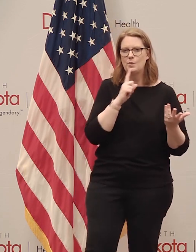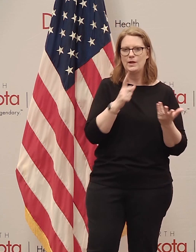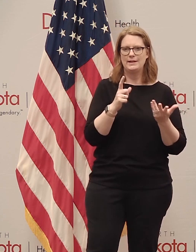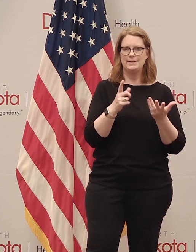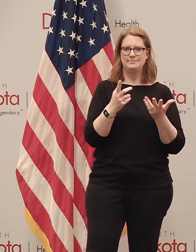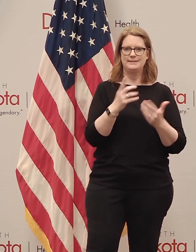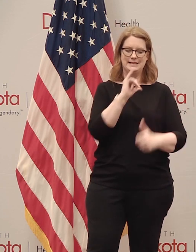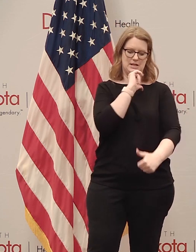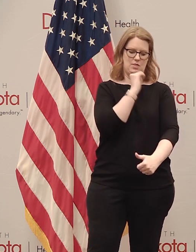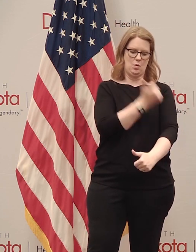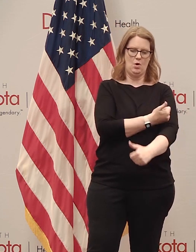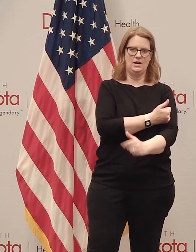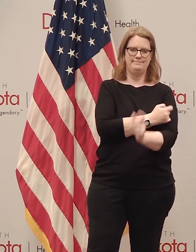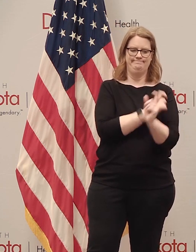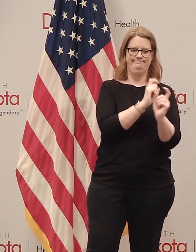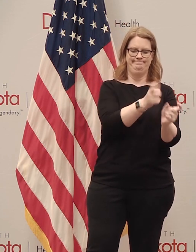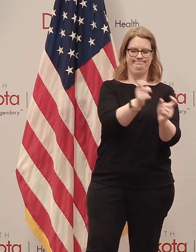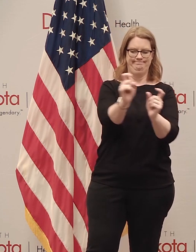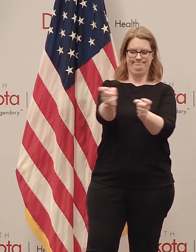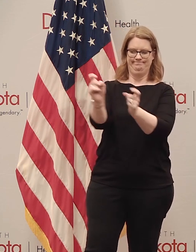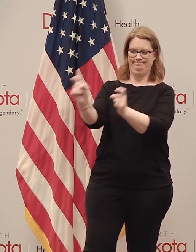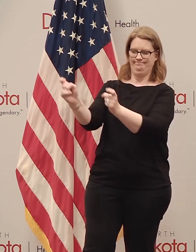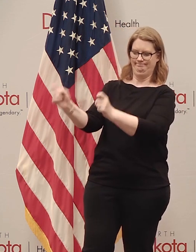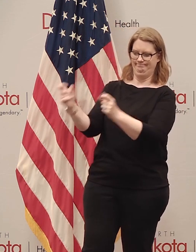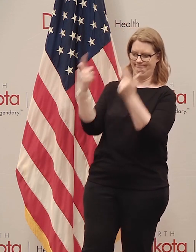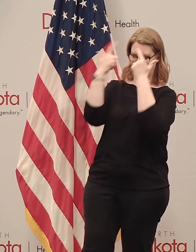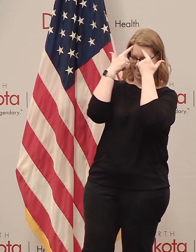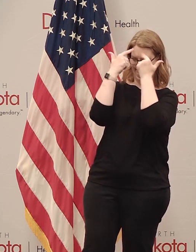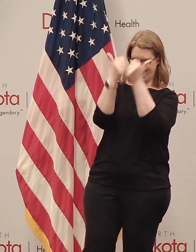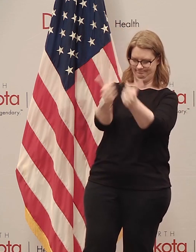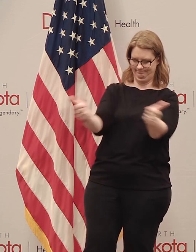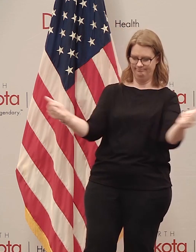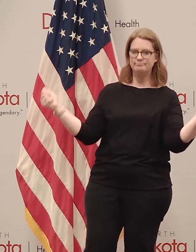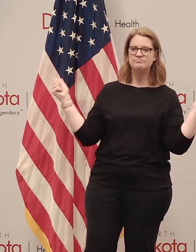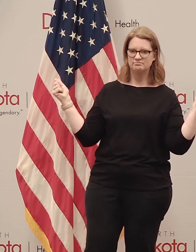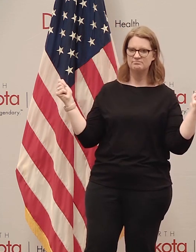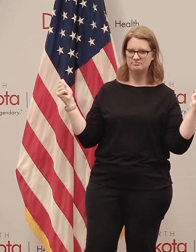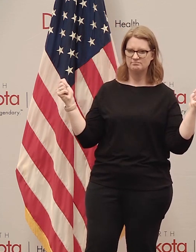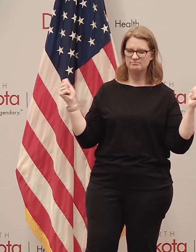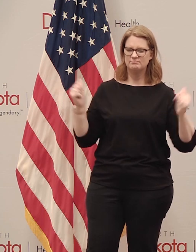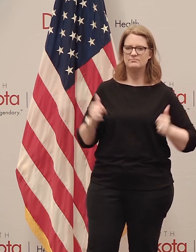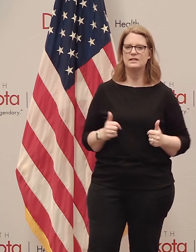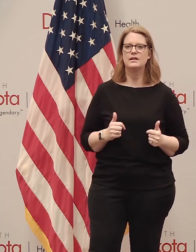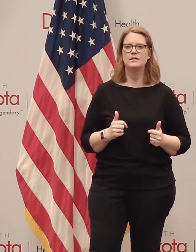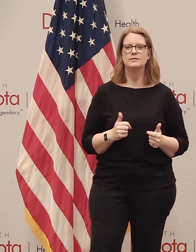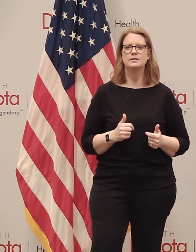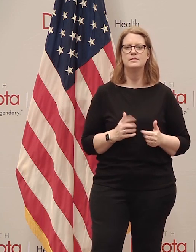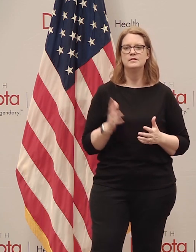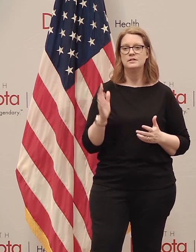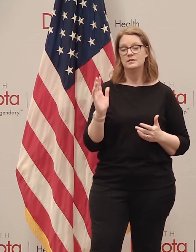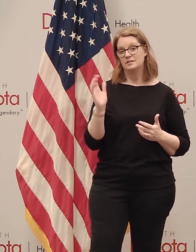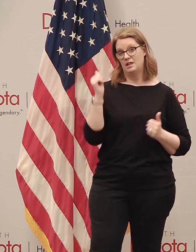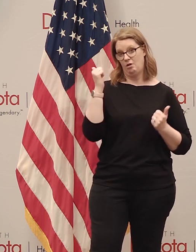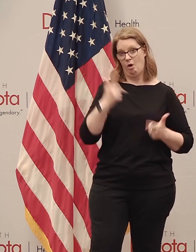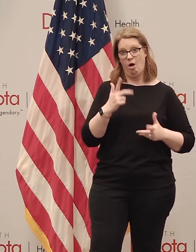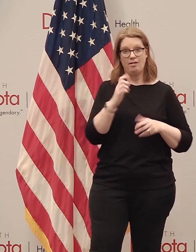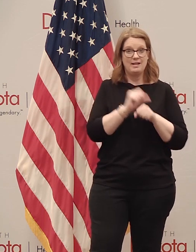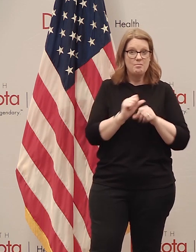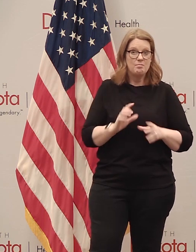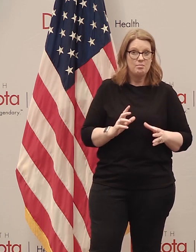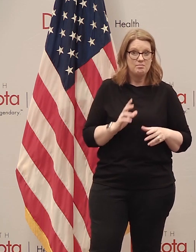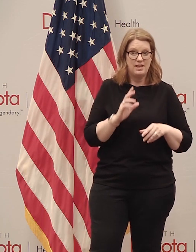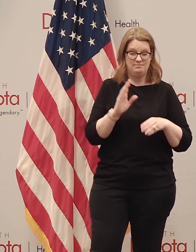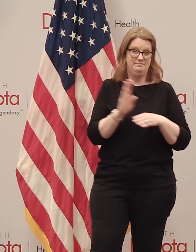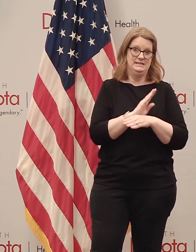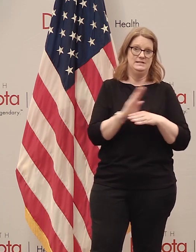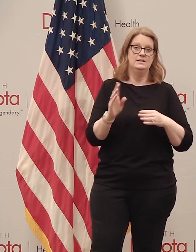this authority to all of these groups, that everybody can make their own decisions, because like every employer, the state of North Dakota, our